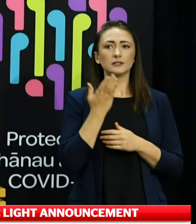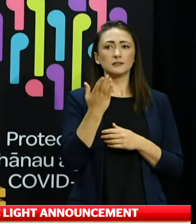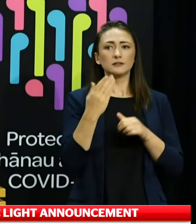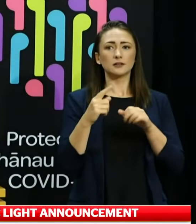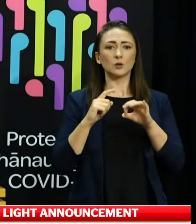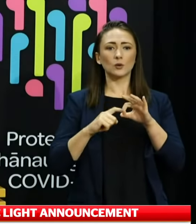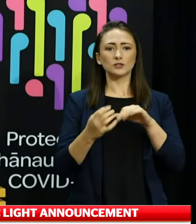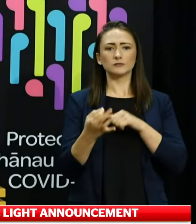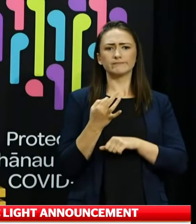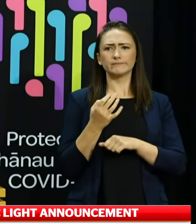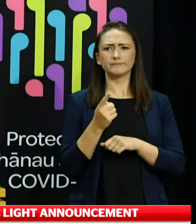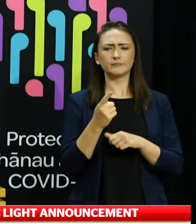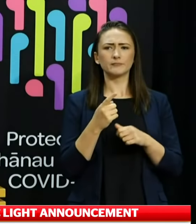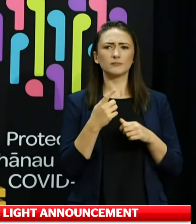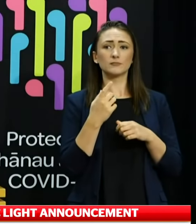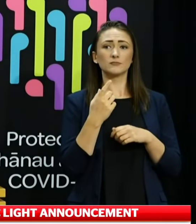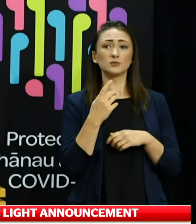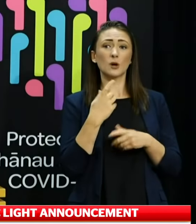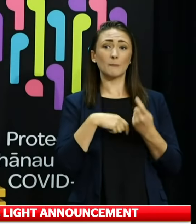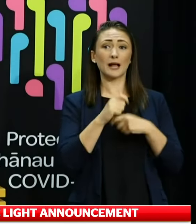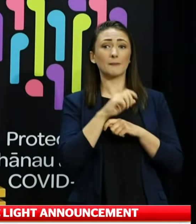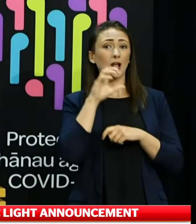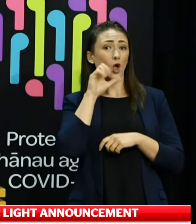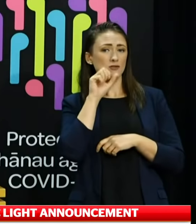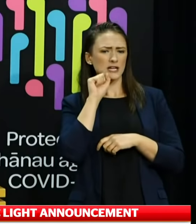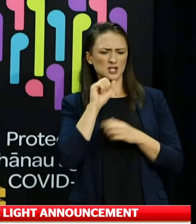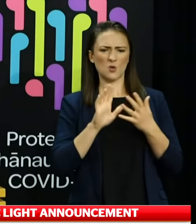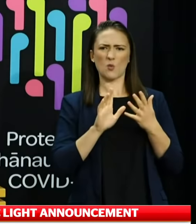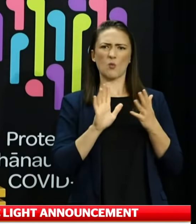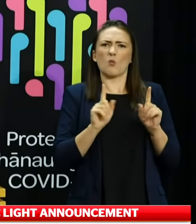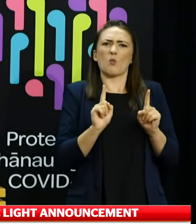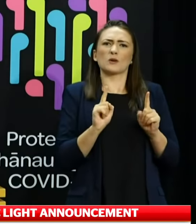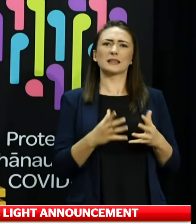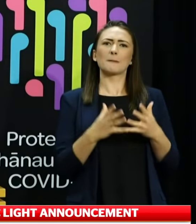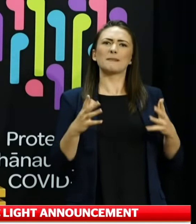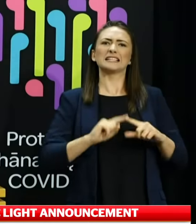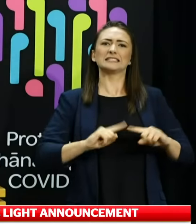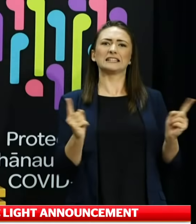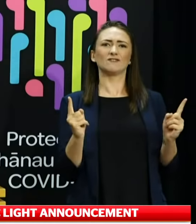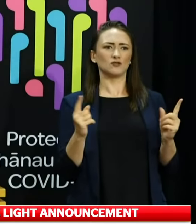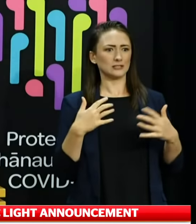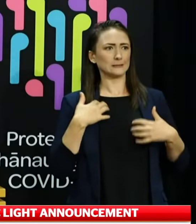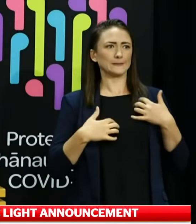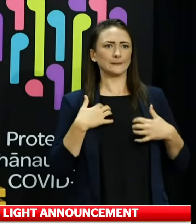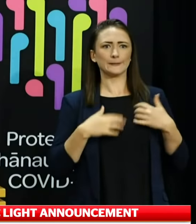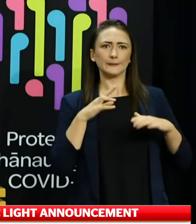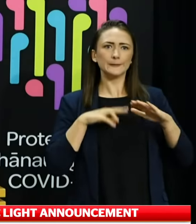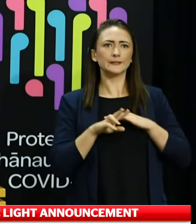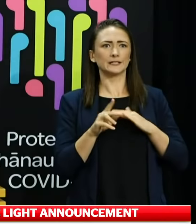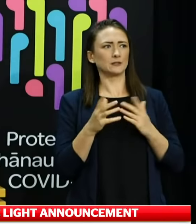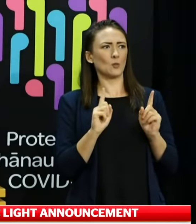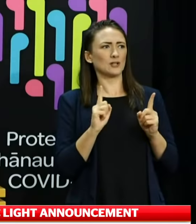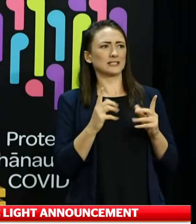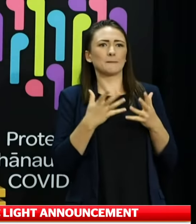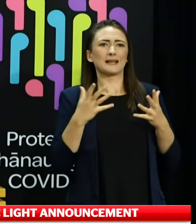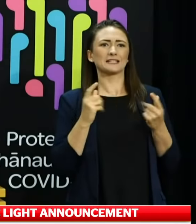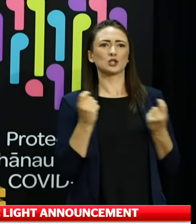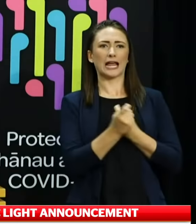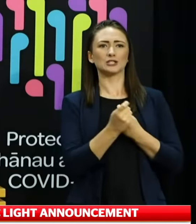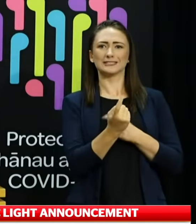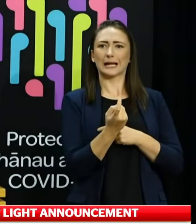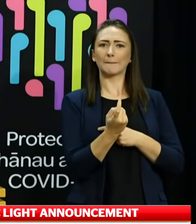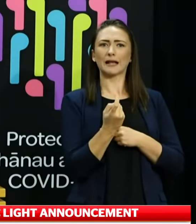from moving to orange? Is it being able to dance on the dance floor, those indoor venues? What do you think is the biggest changes? I